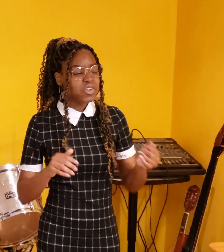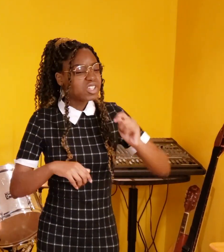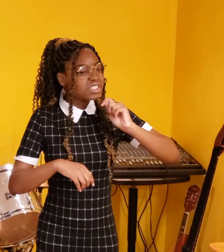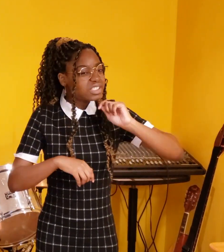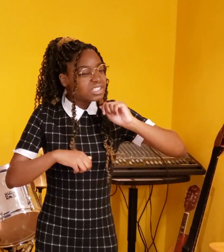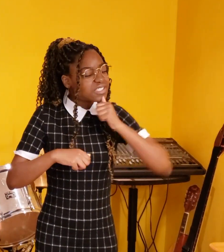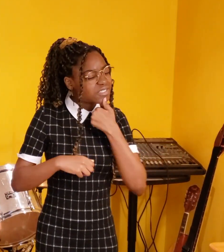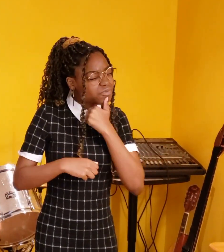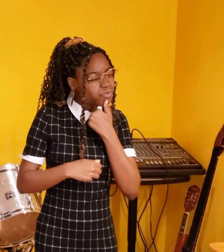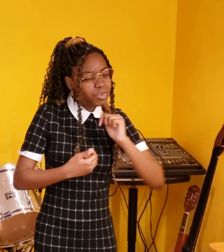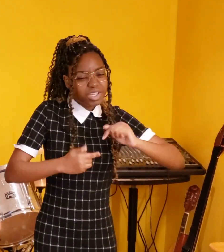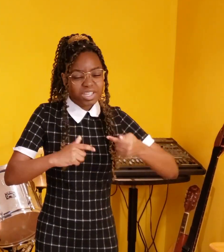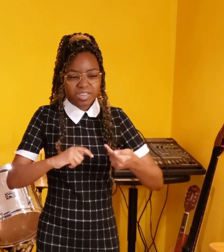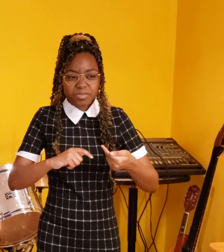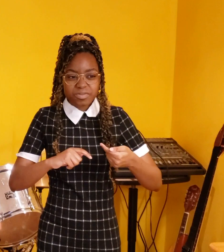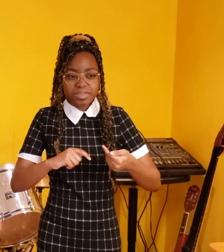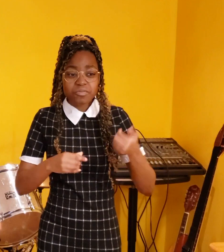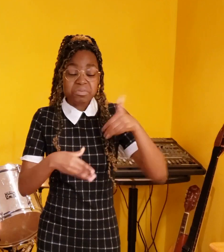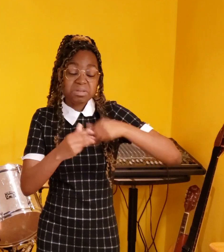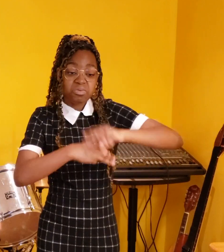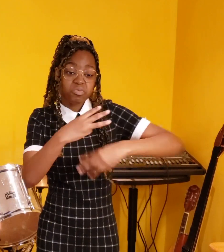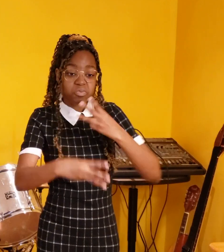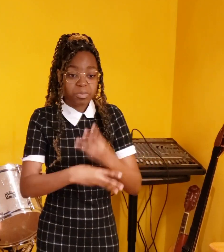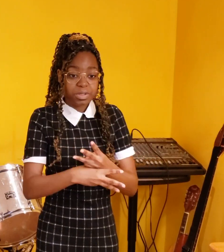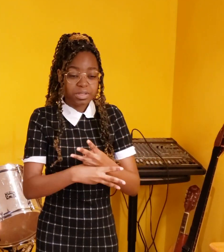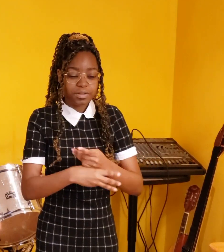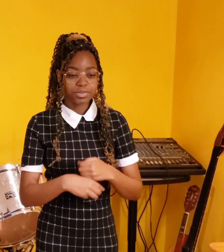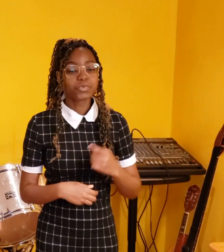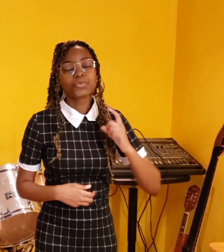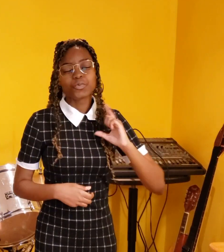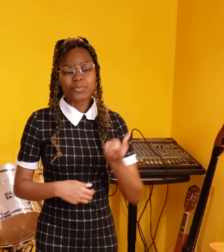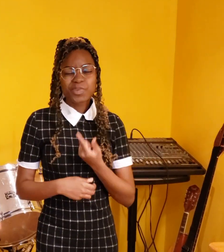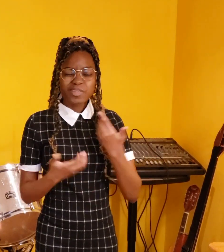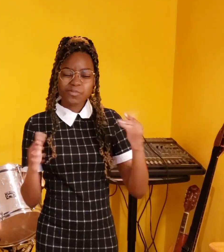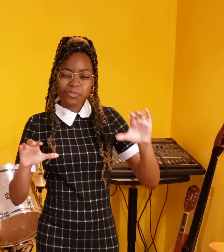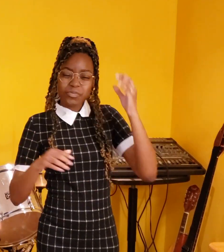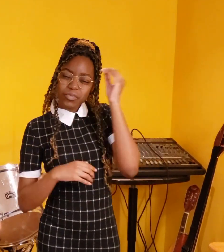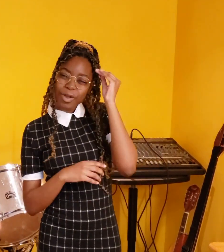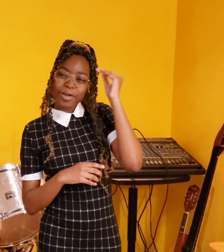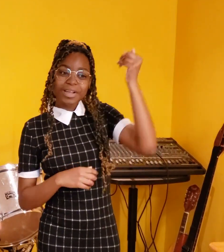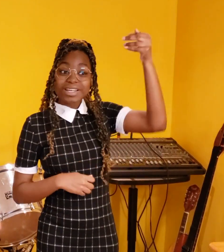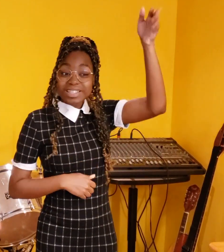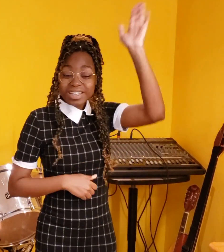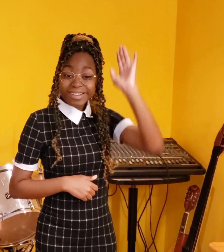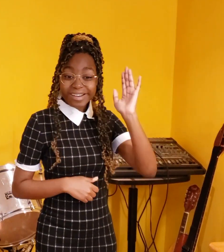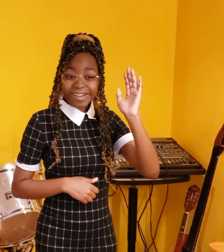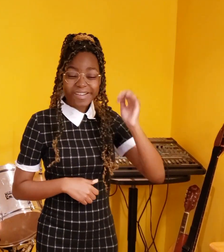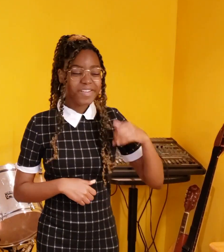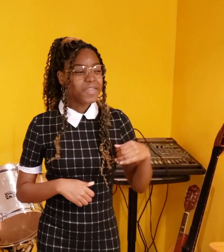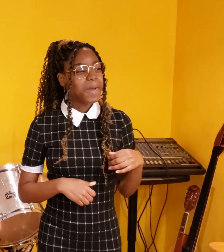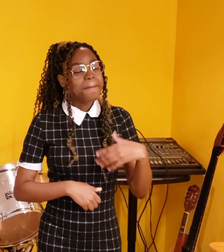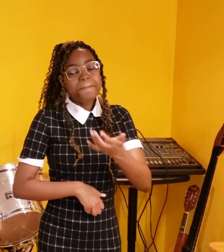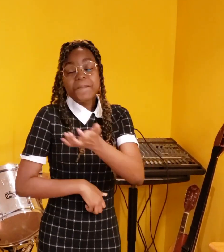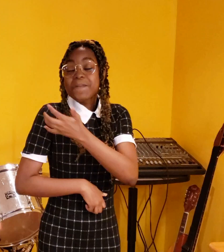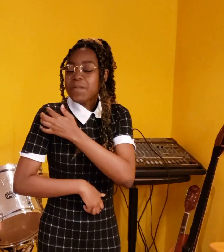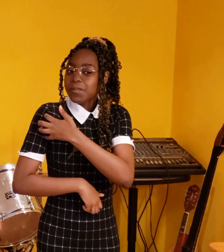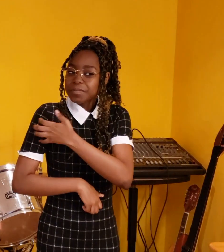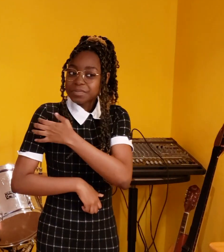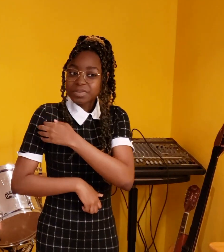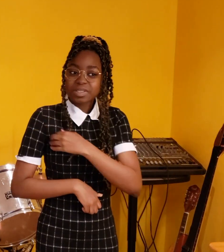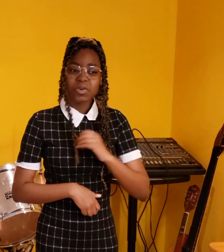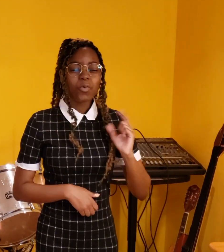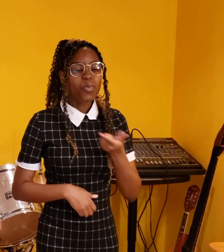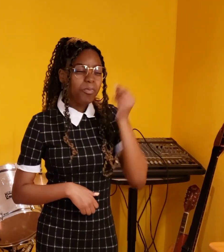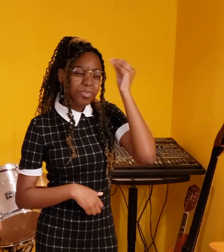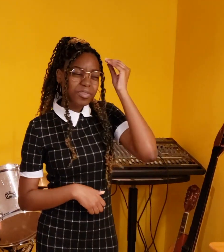in the world. We saw that this past few Sundays. So we know right away that our God is all powerful. We know that He knows